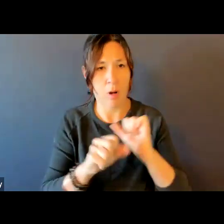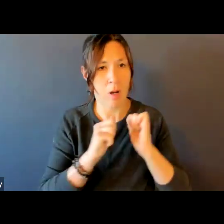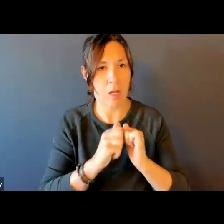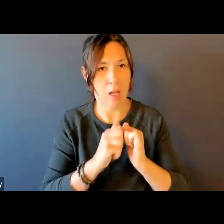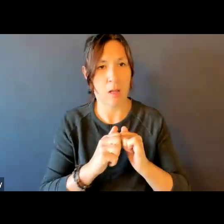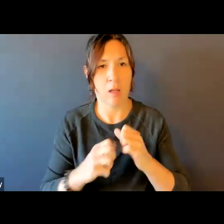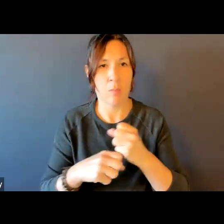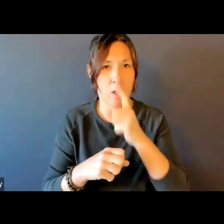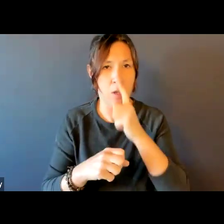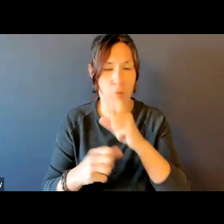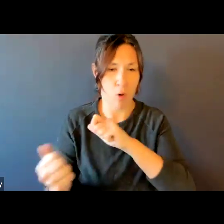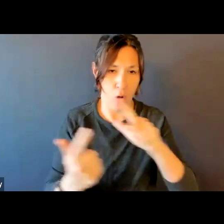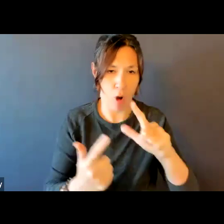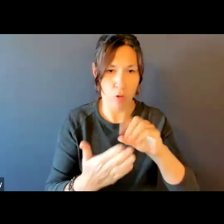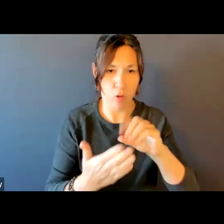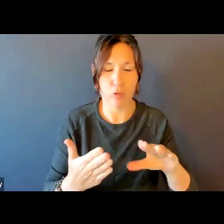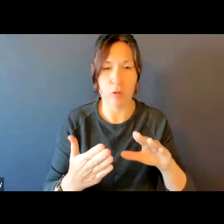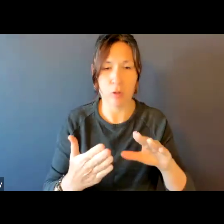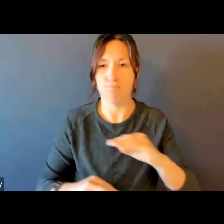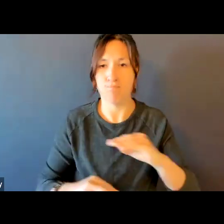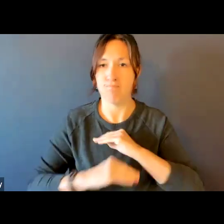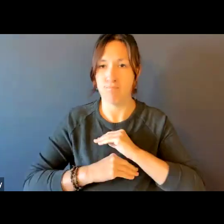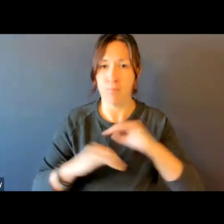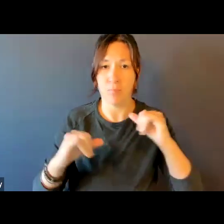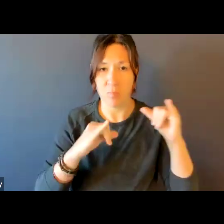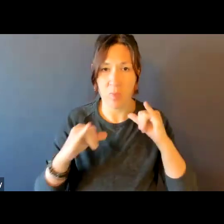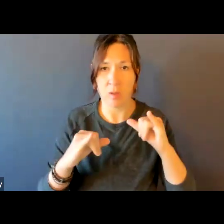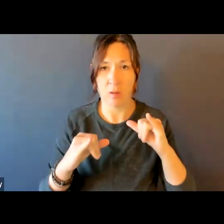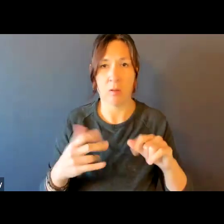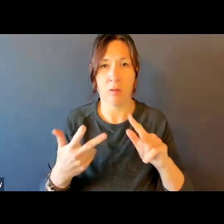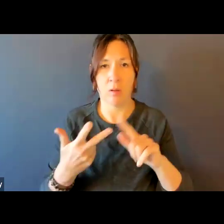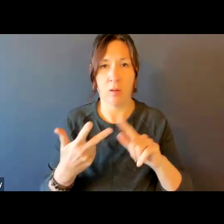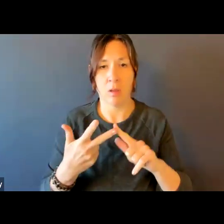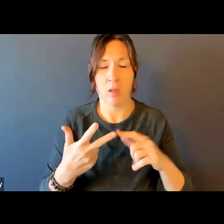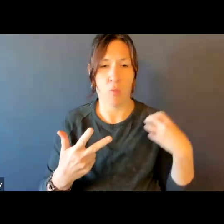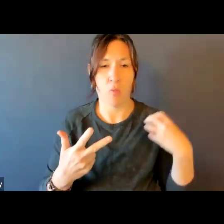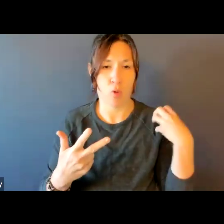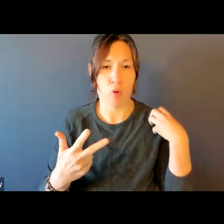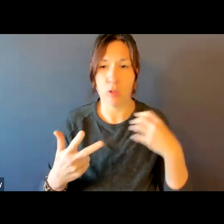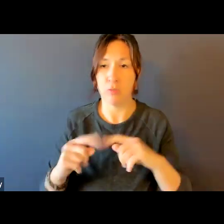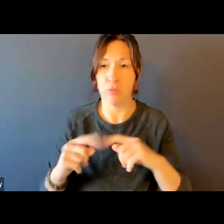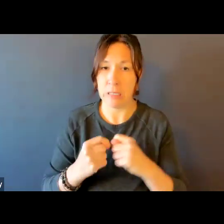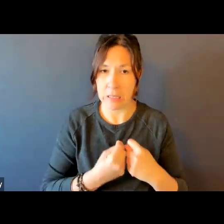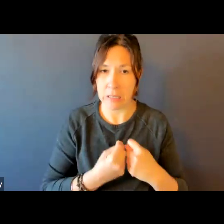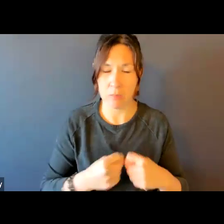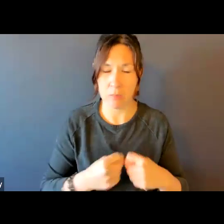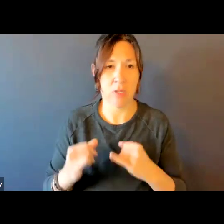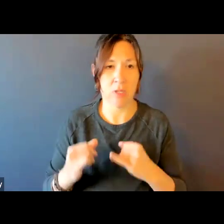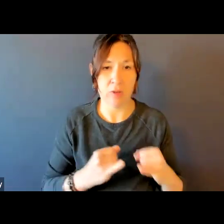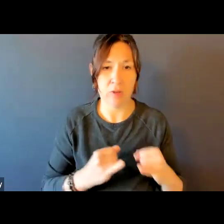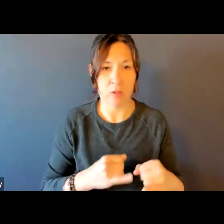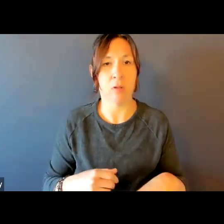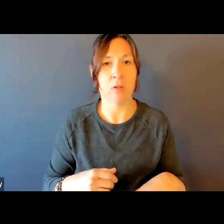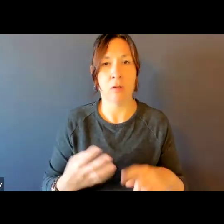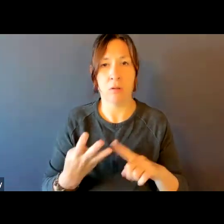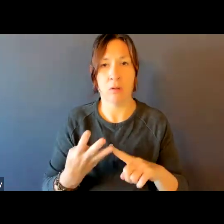meet the standards, coaching for our teams and individuals, engaging families, and finding a balance of